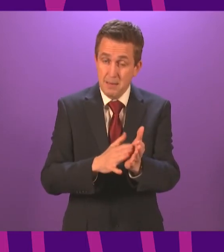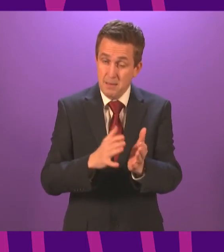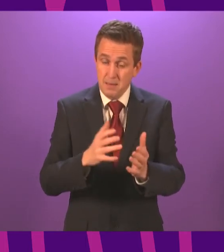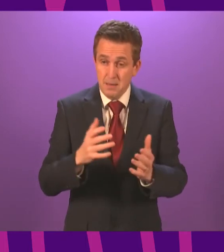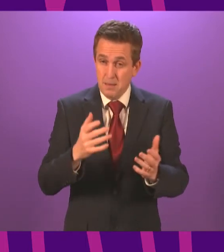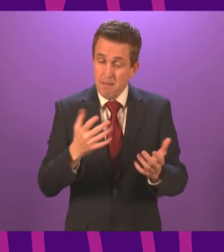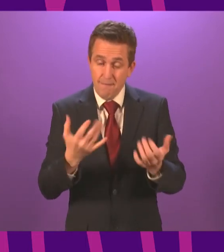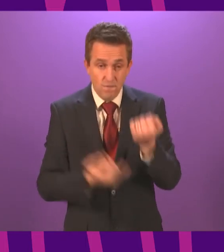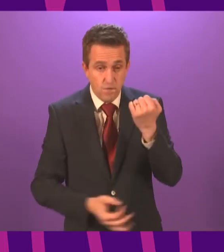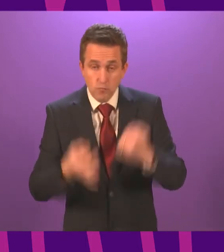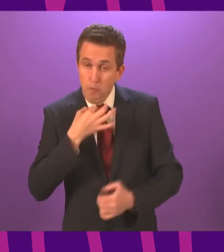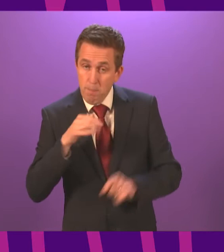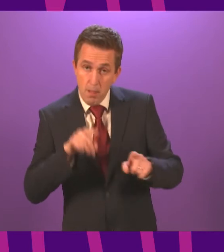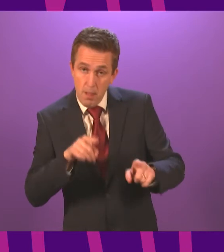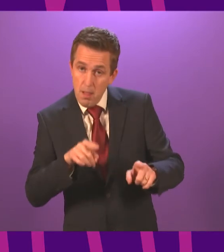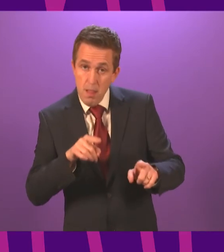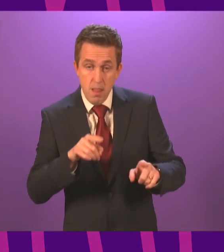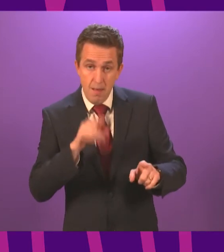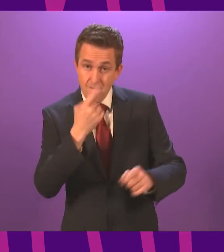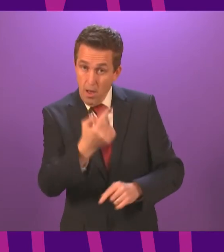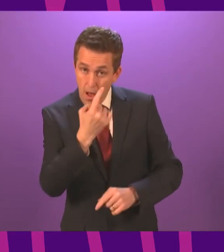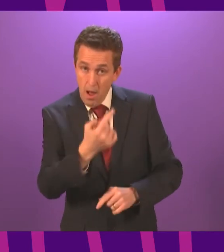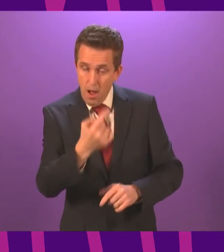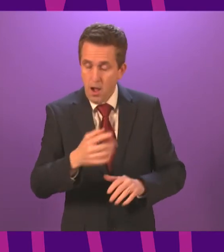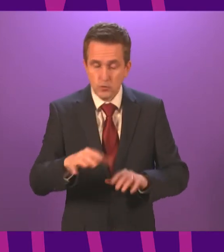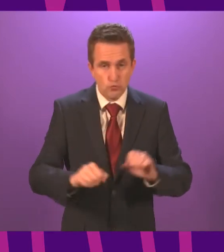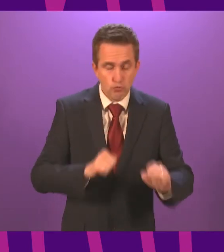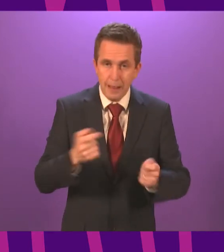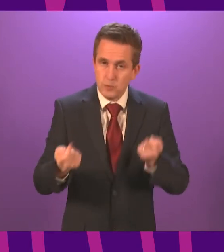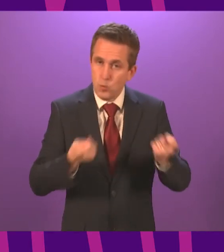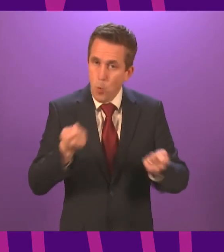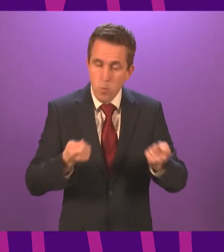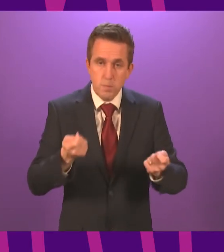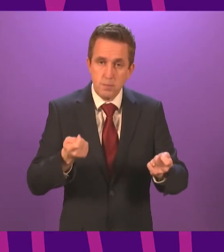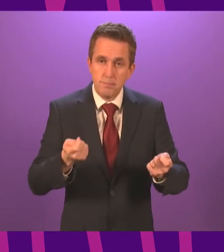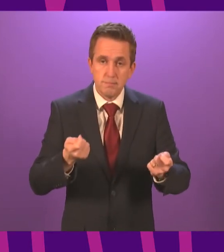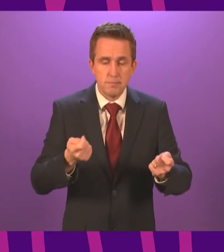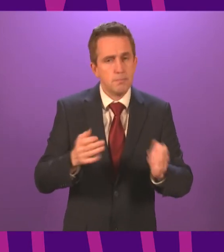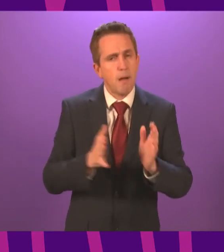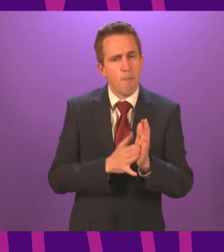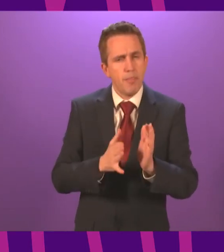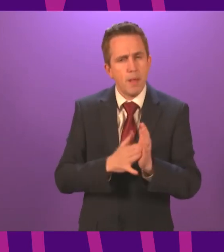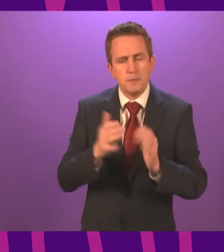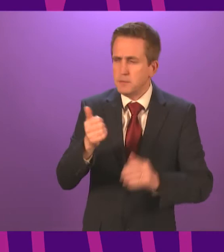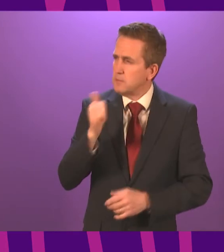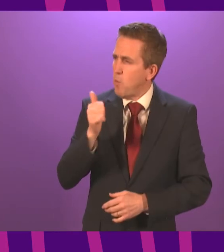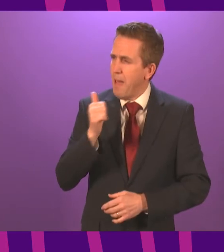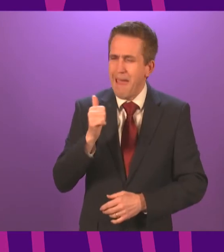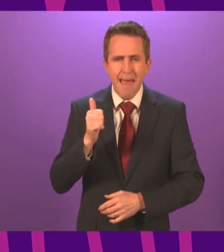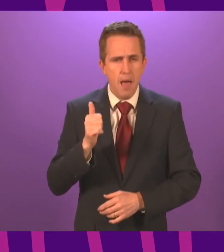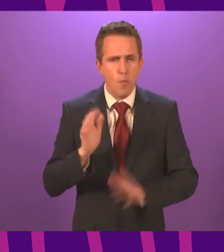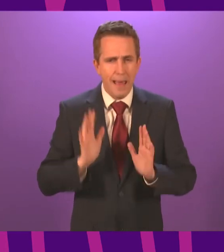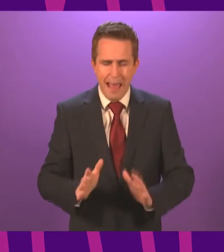vulnerable to the virus, is finding it incredibly difficult to cope. She completely understands that life shouldn't feel normal as we combat